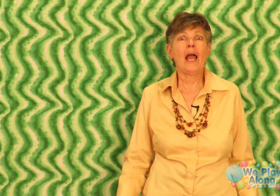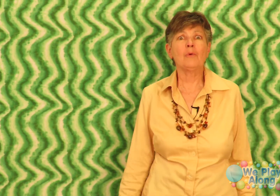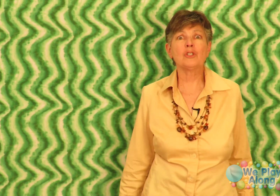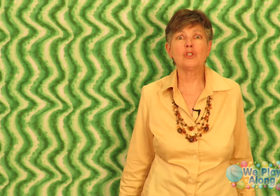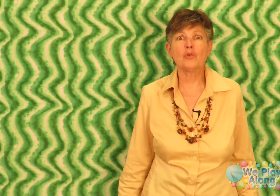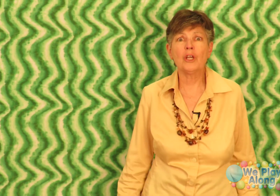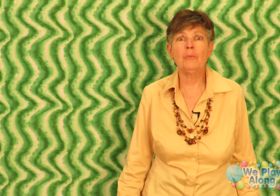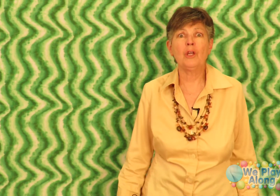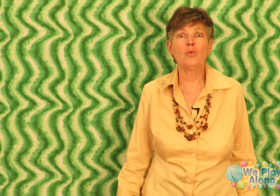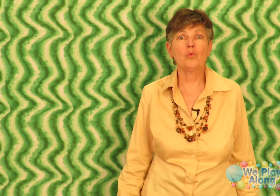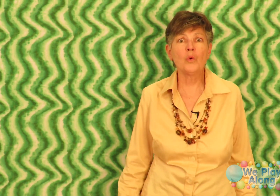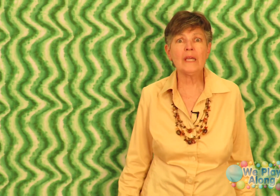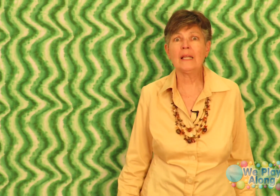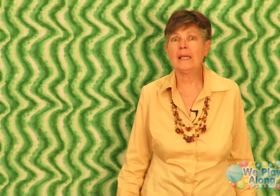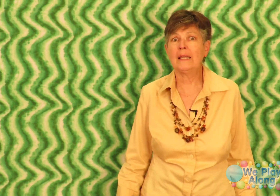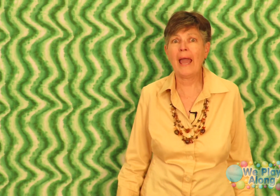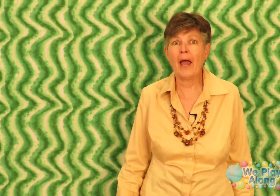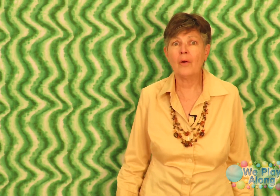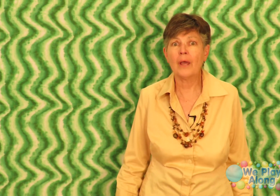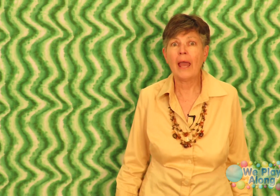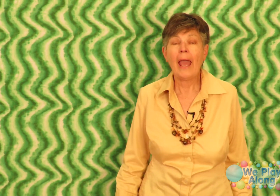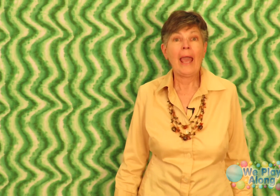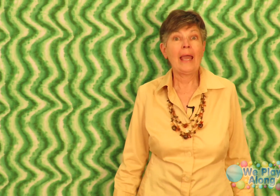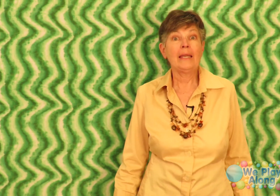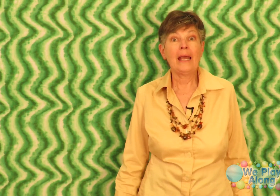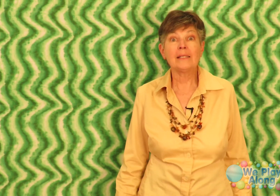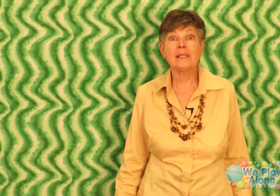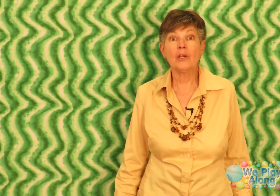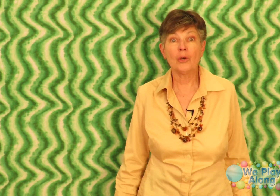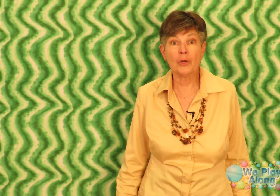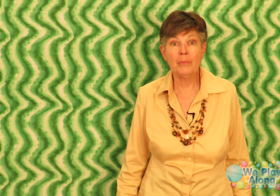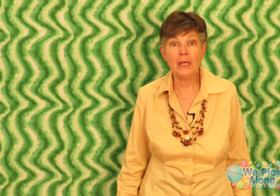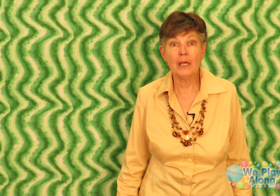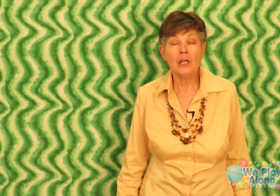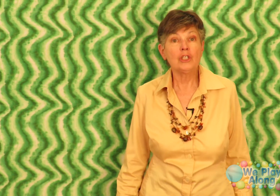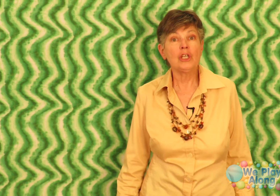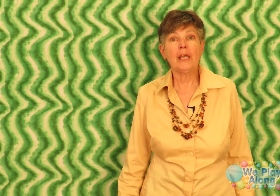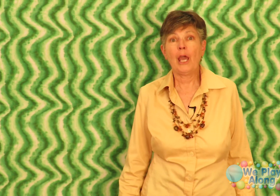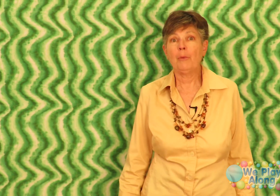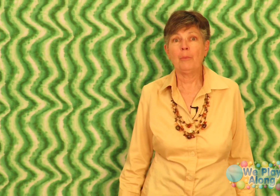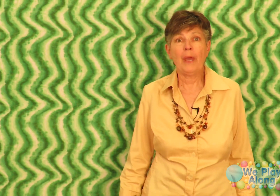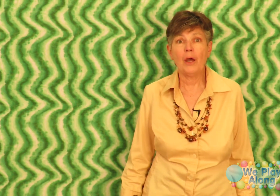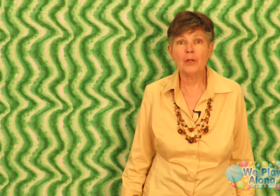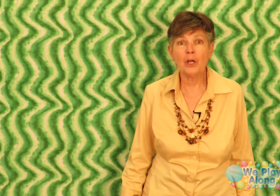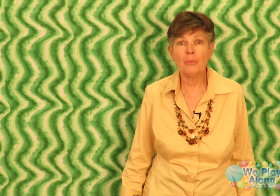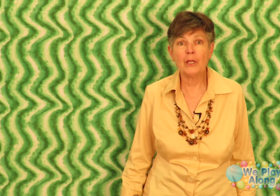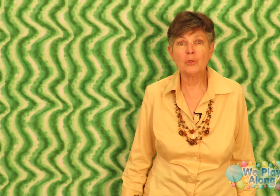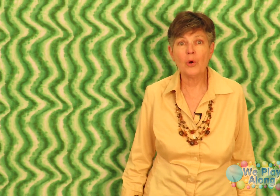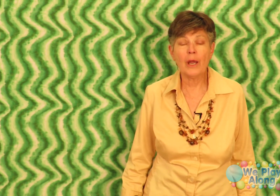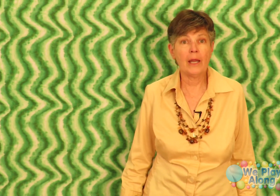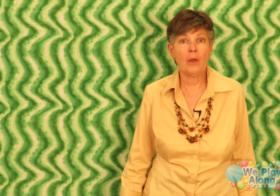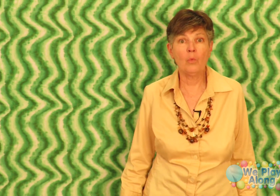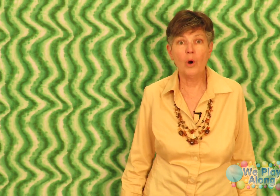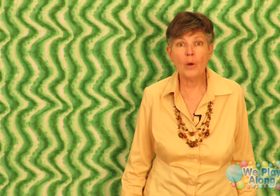was screaming really loud and Nancy heard me. She came and pounded on my door and I woke